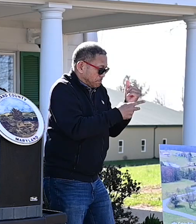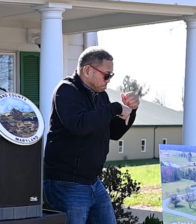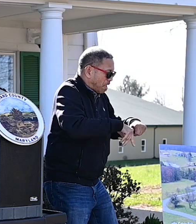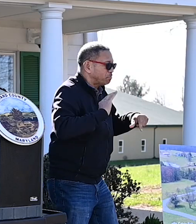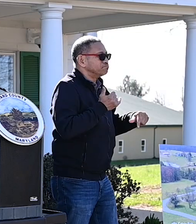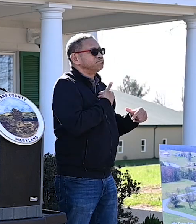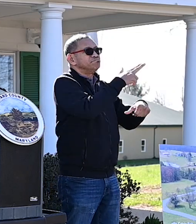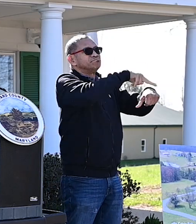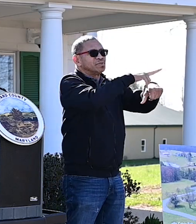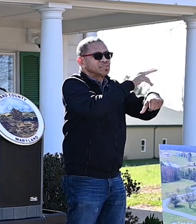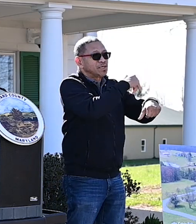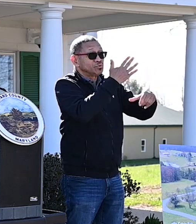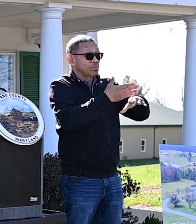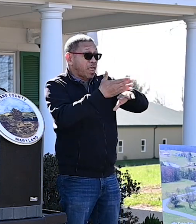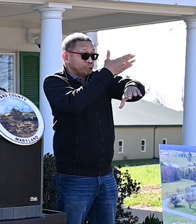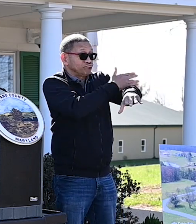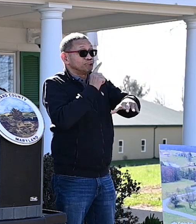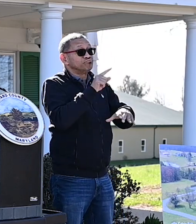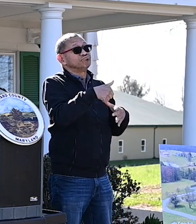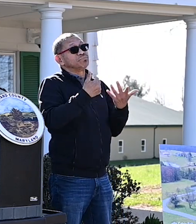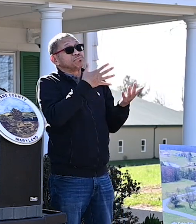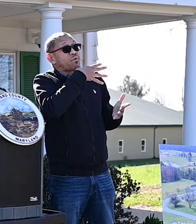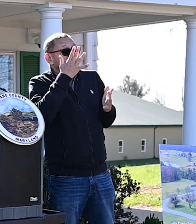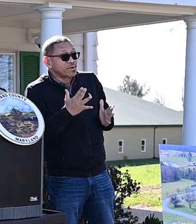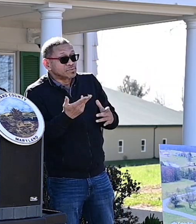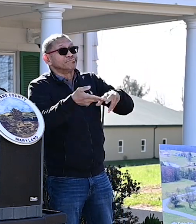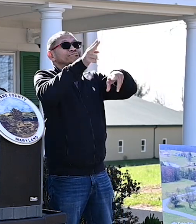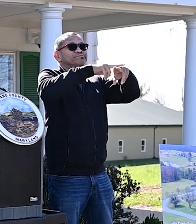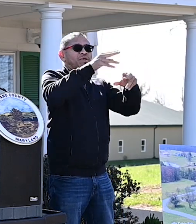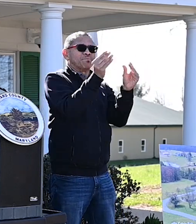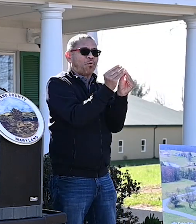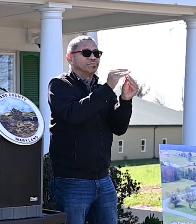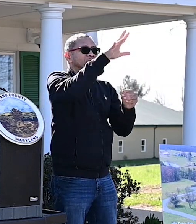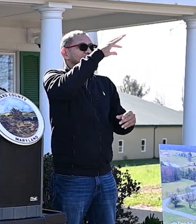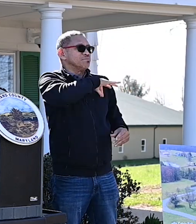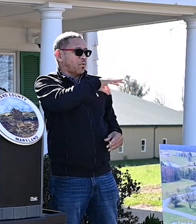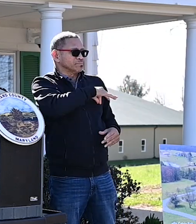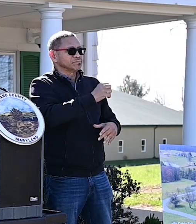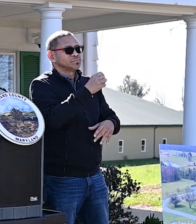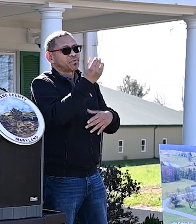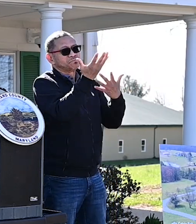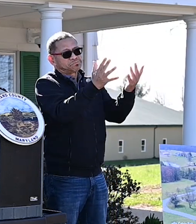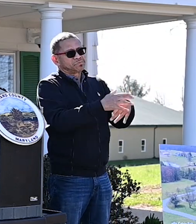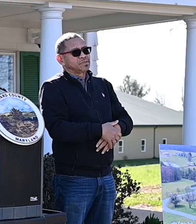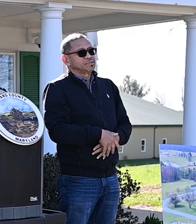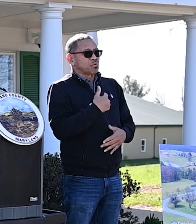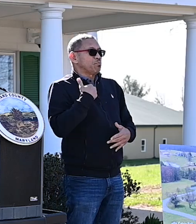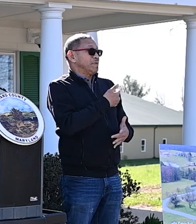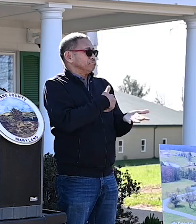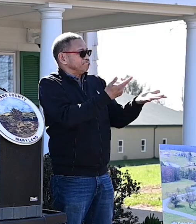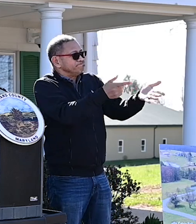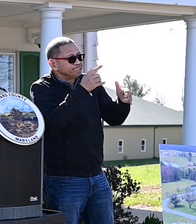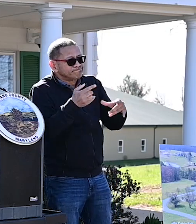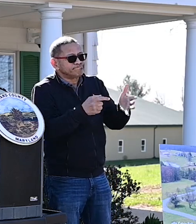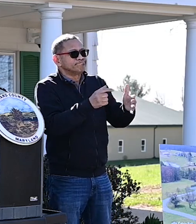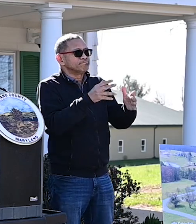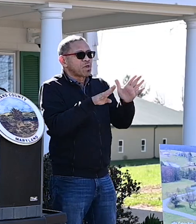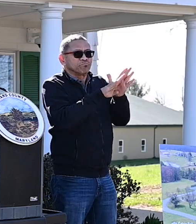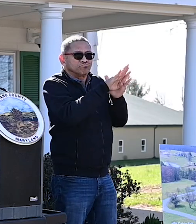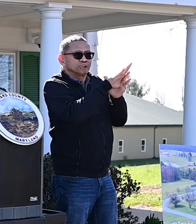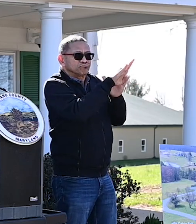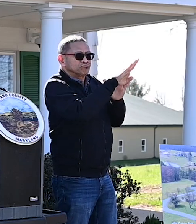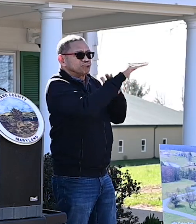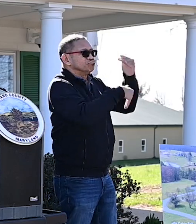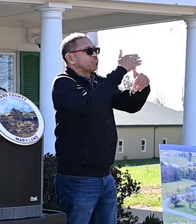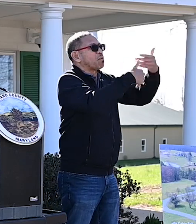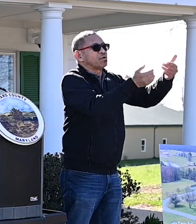improve their operations and their bottom line. Demand for these resources continues to grow each year, and look out